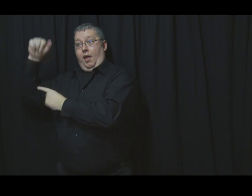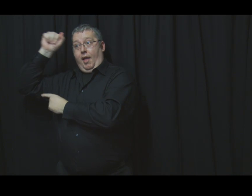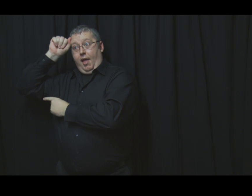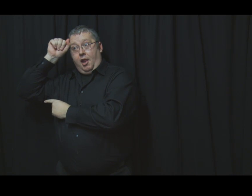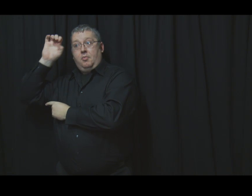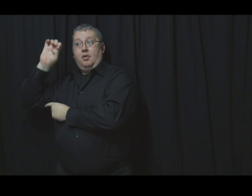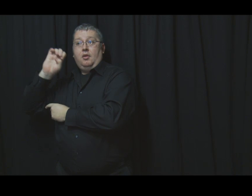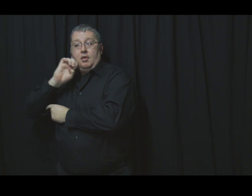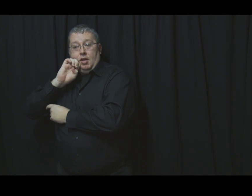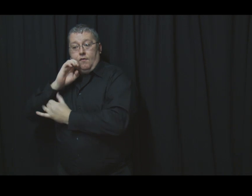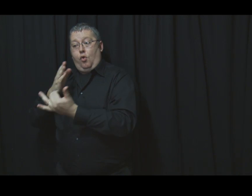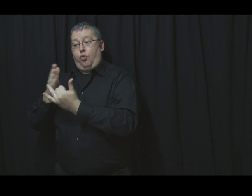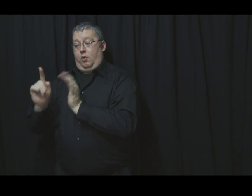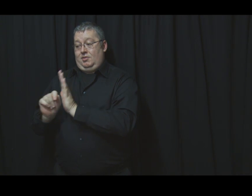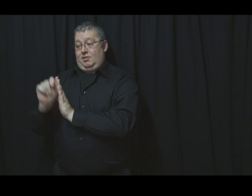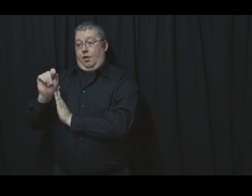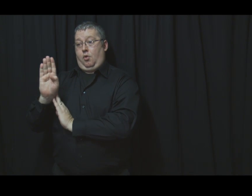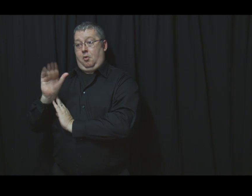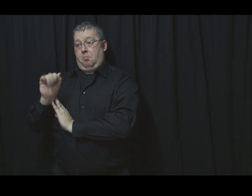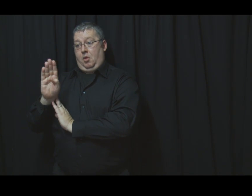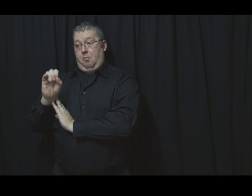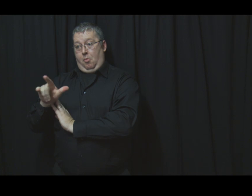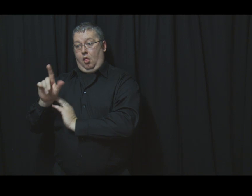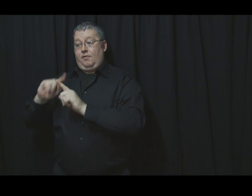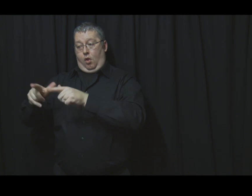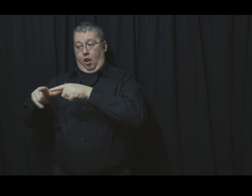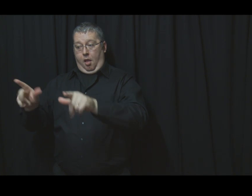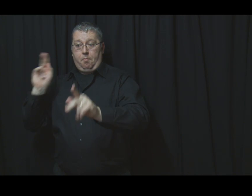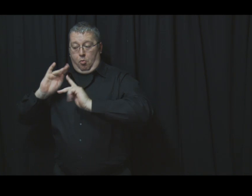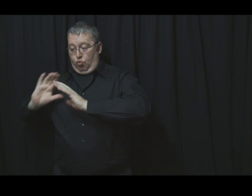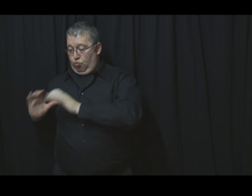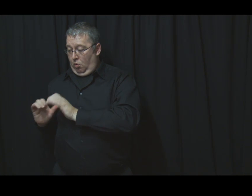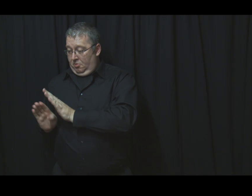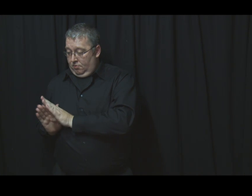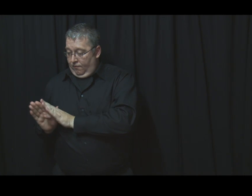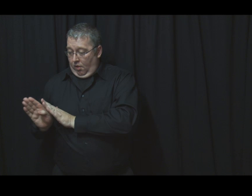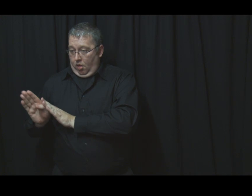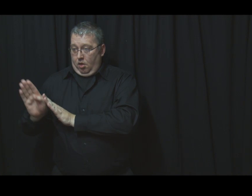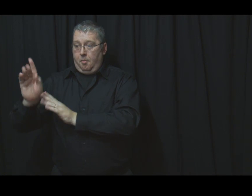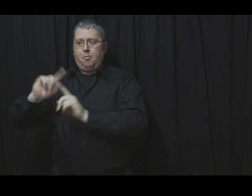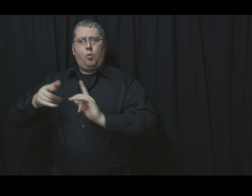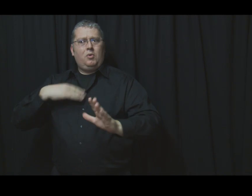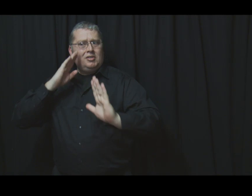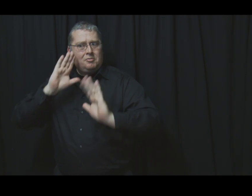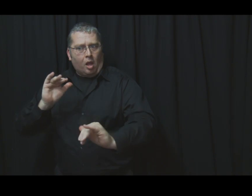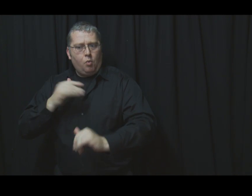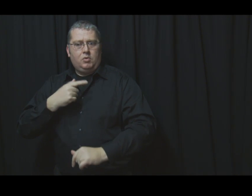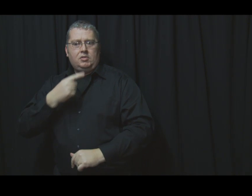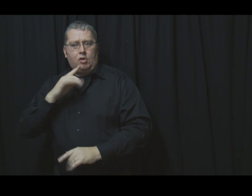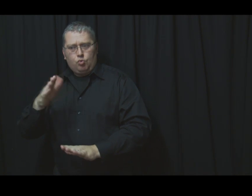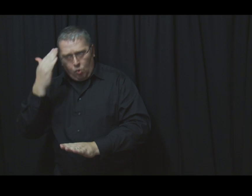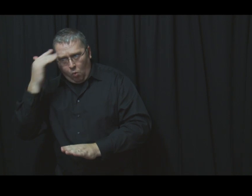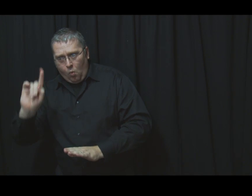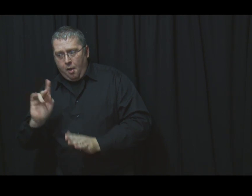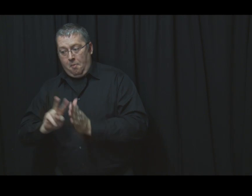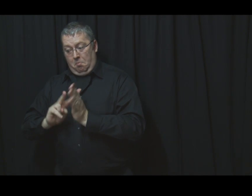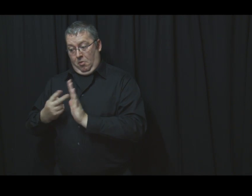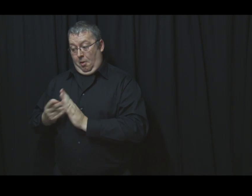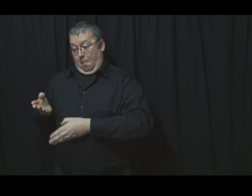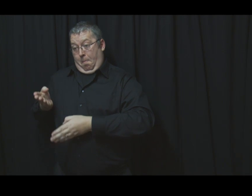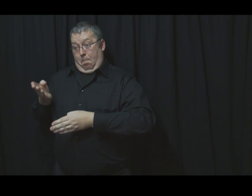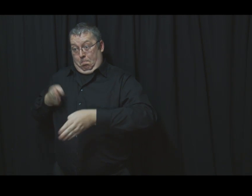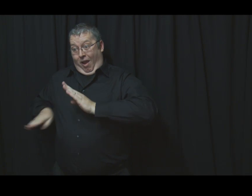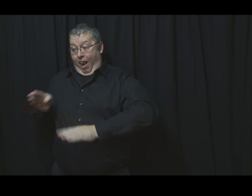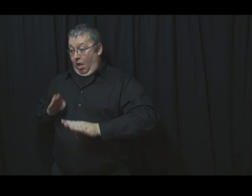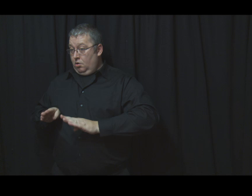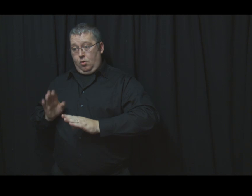Babel, different languages, so different people groups formed, distinct characteristics, but we'd say, you know what, that means there's biologically only one race